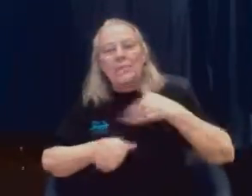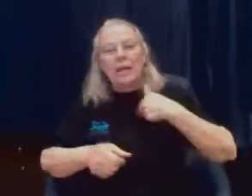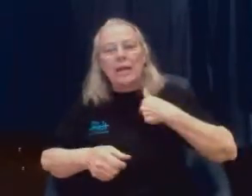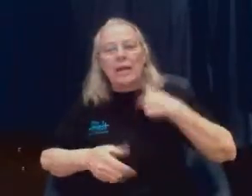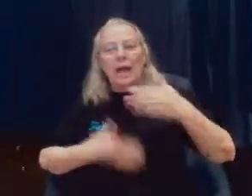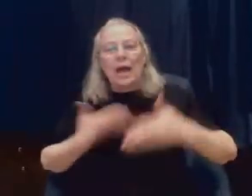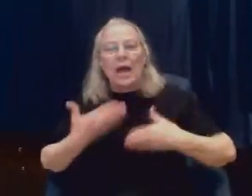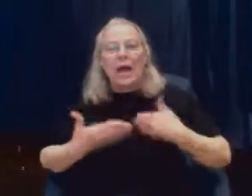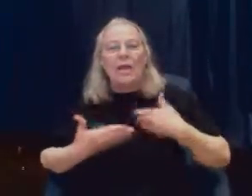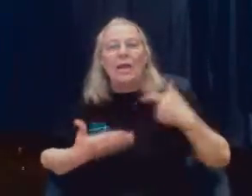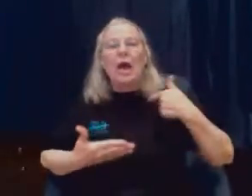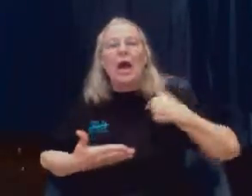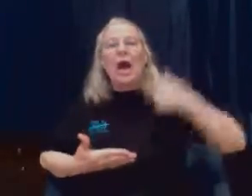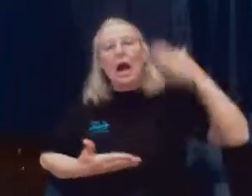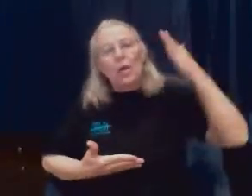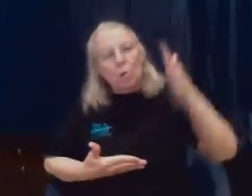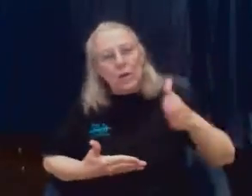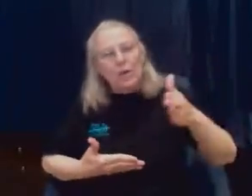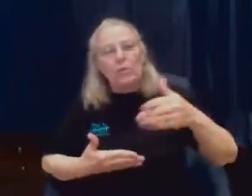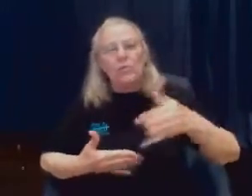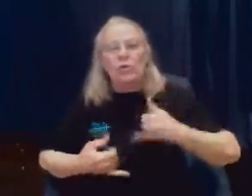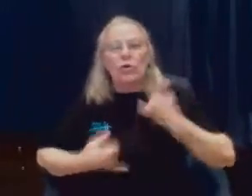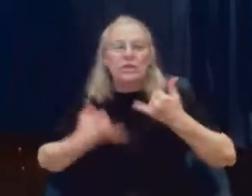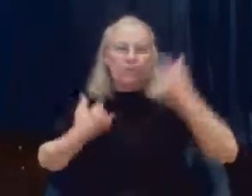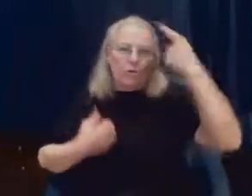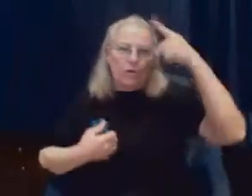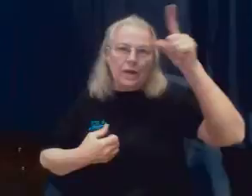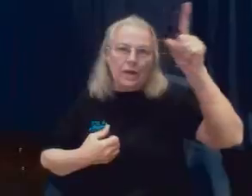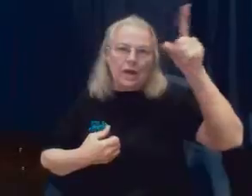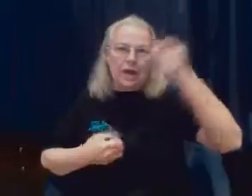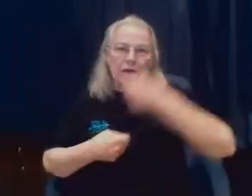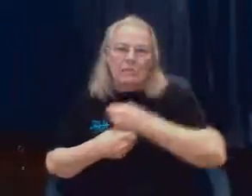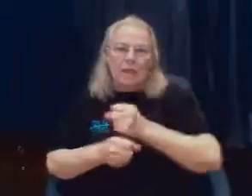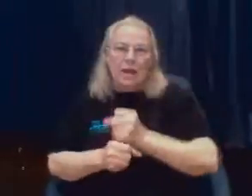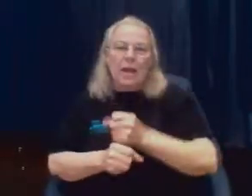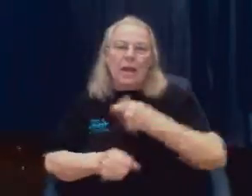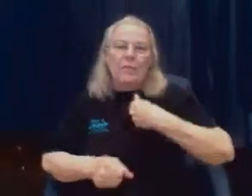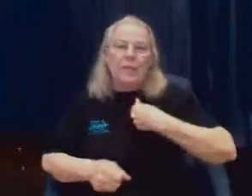me glad. I will rejoice, for he has made me